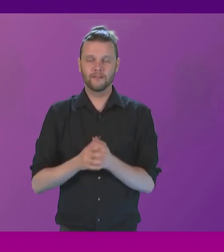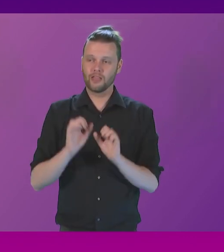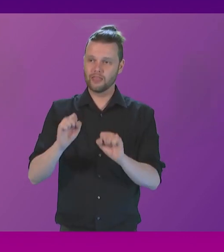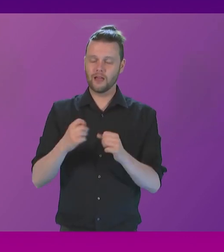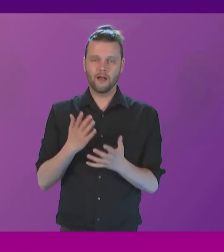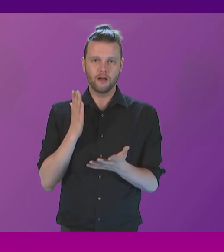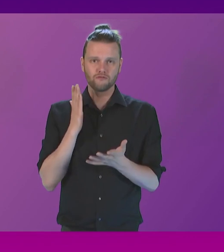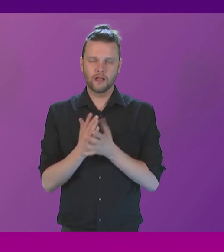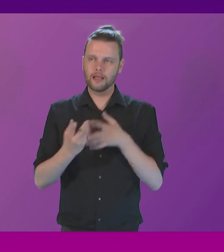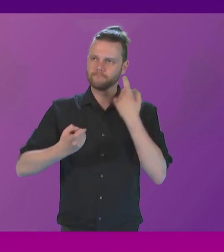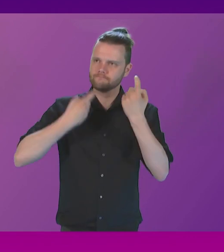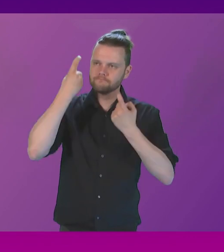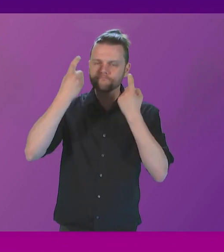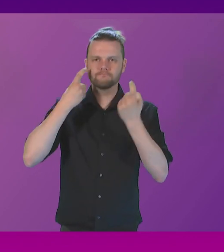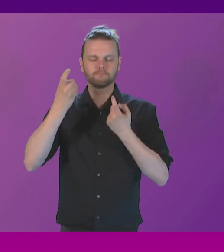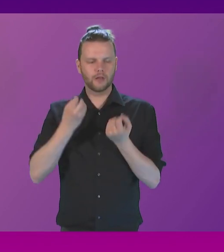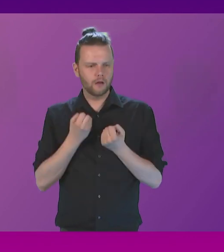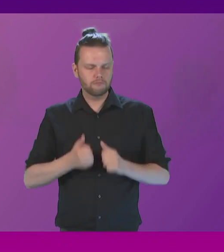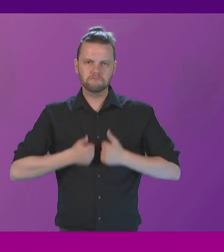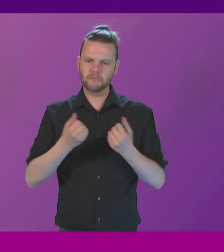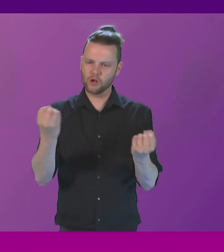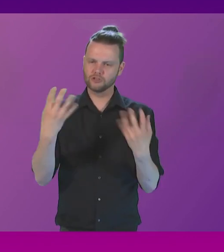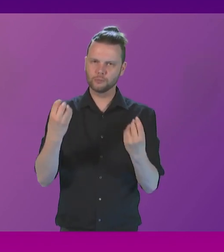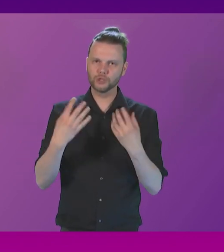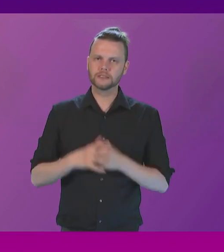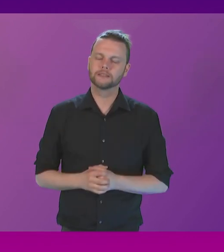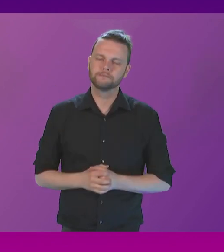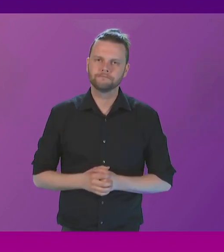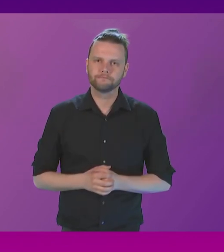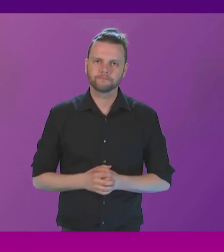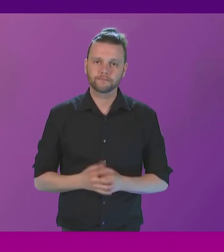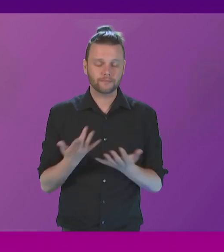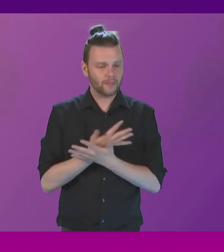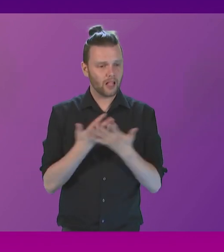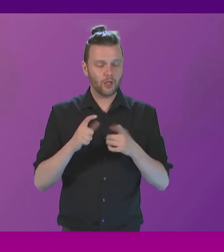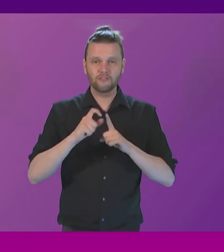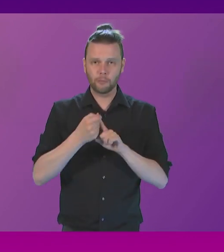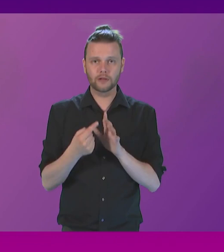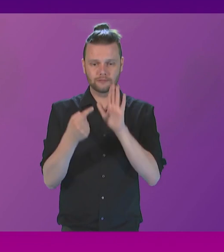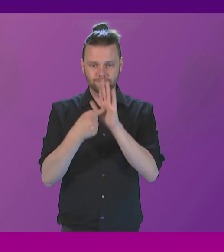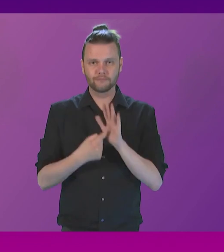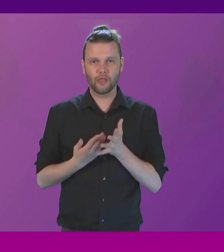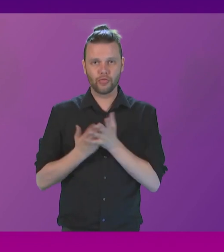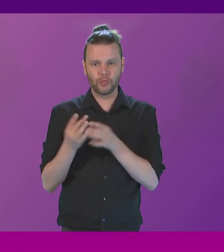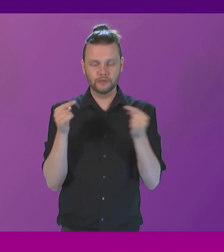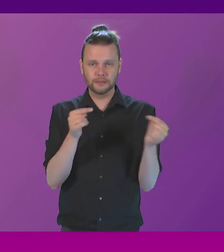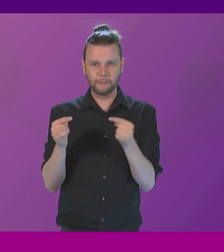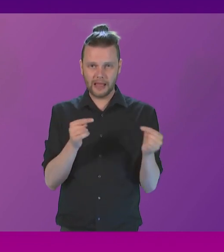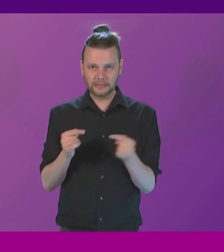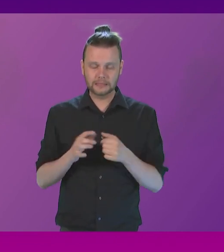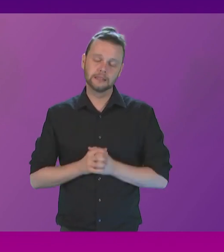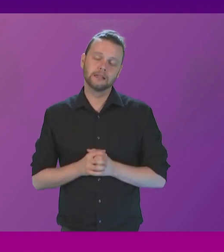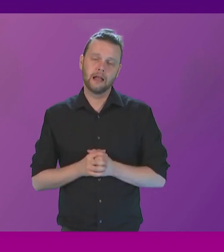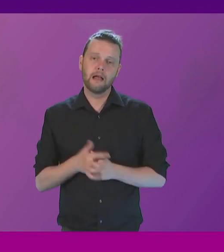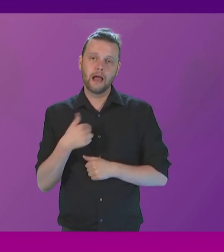very considered contributions. A number of points have been raised in the debate, and I would